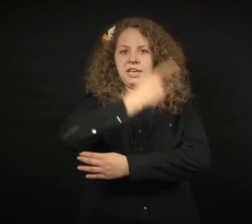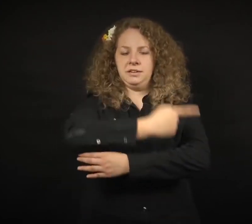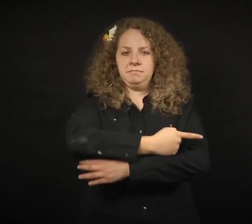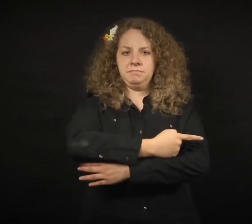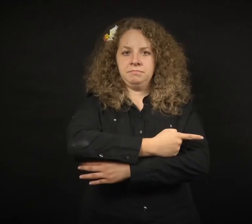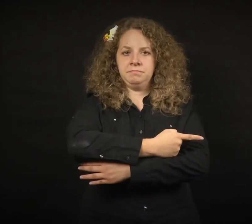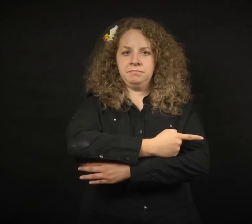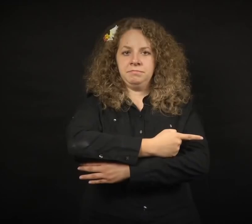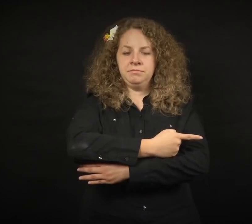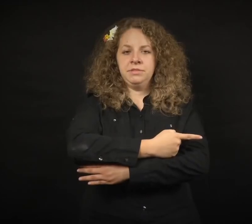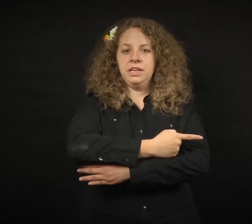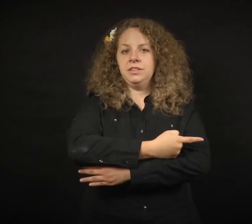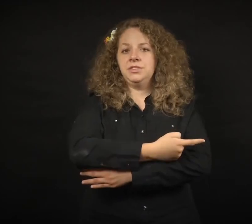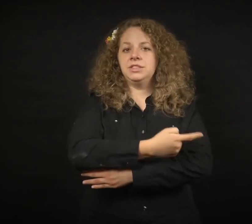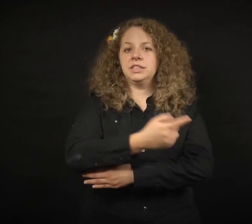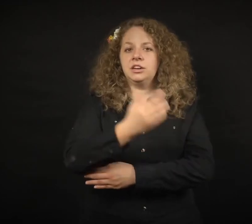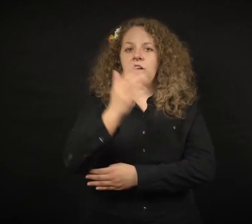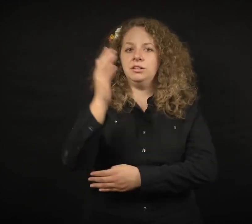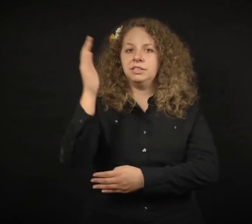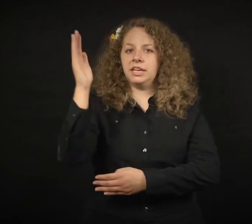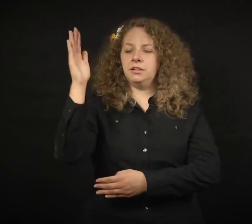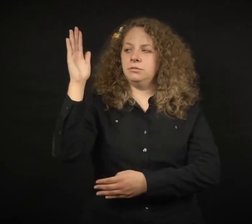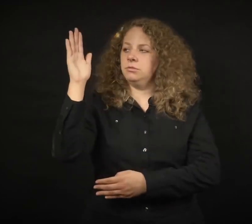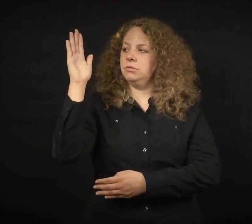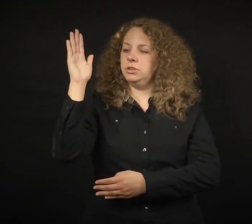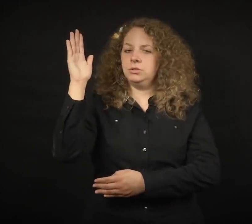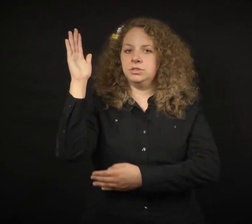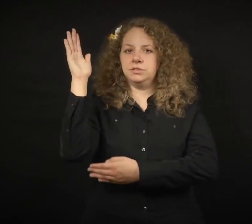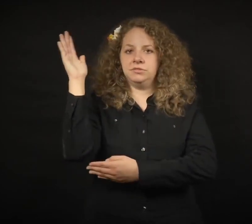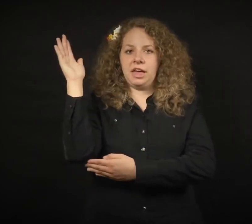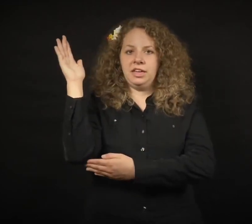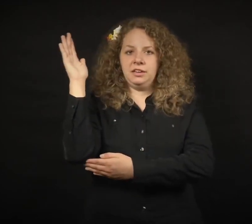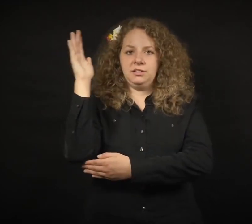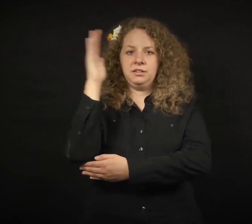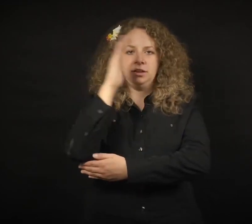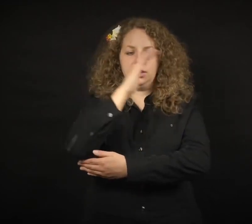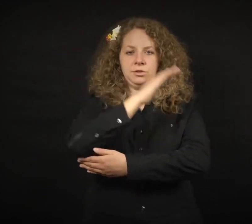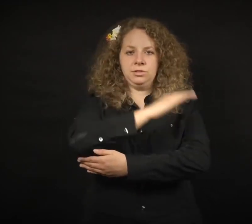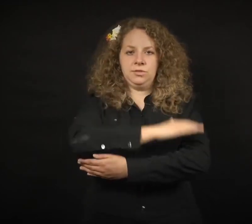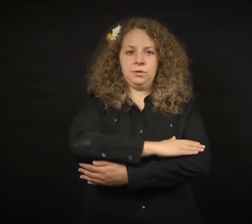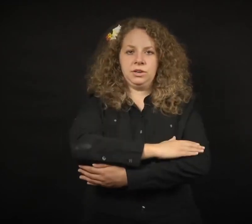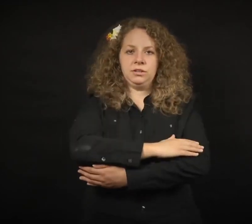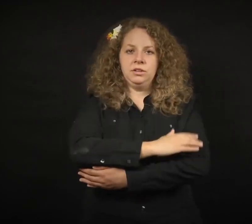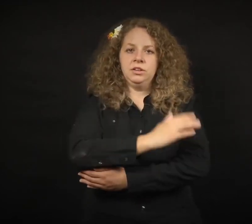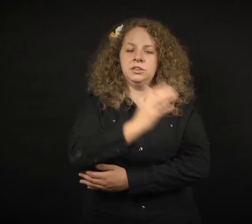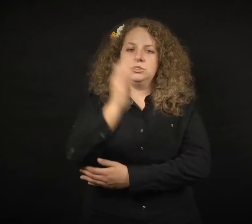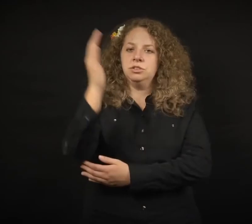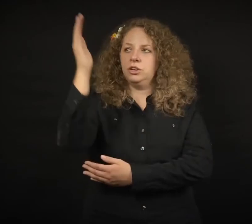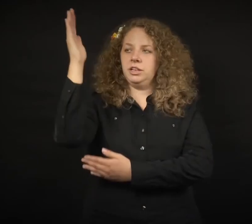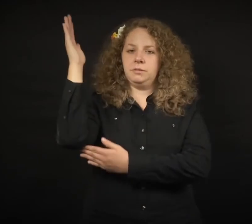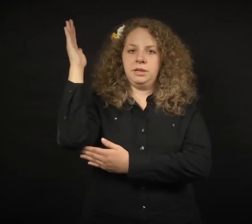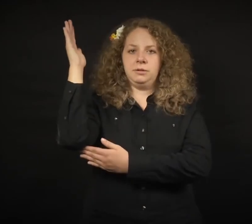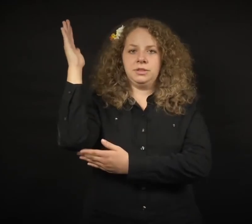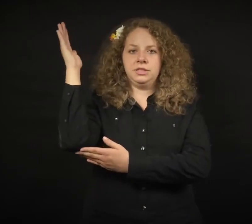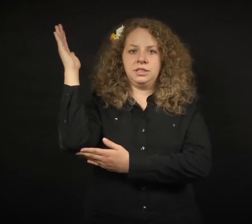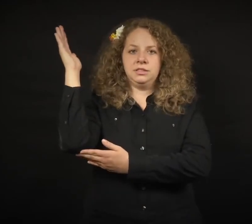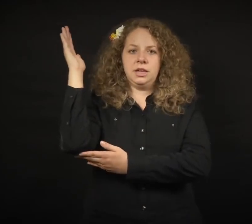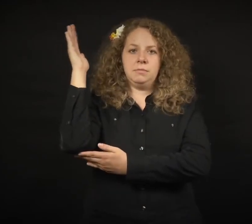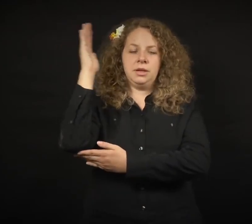day. And then the sign all day uses a flat hand and goes forward, starting up here where the sun's up and